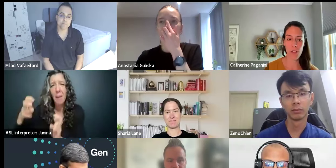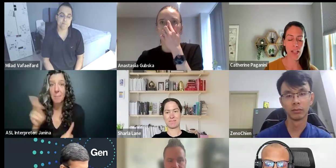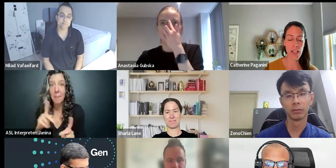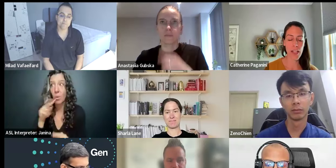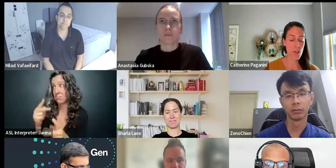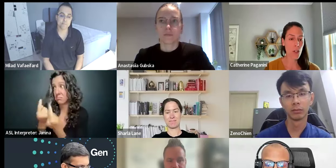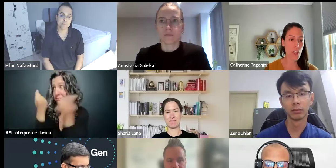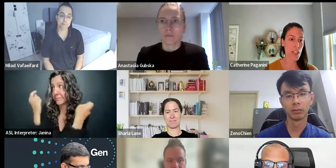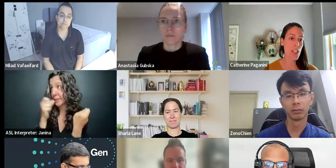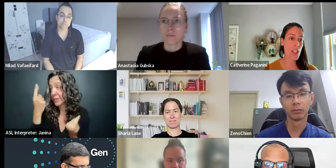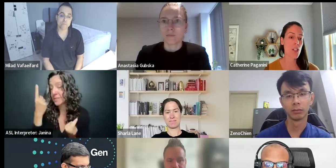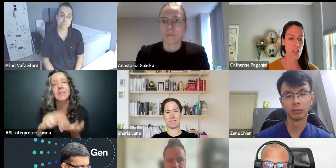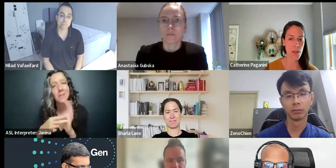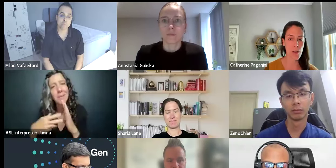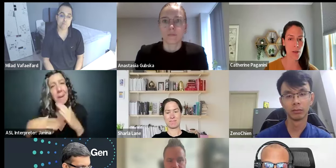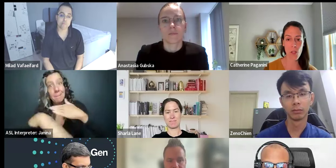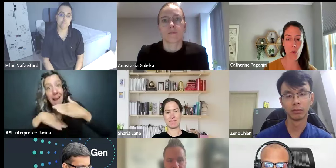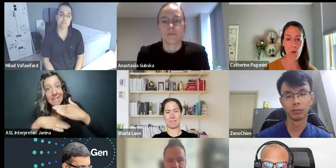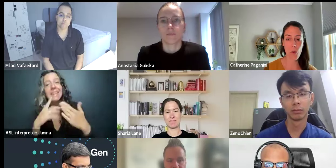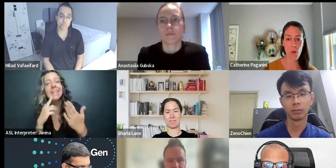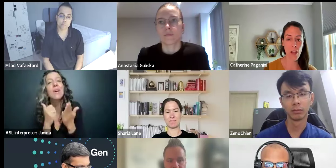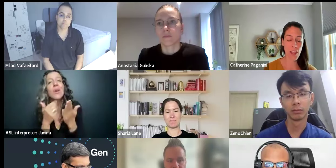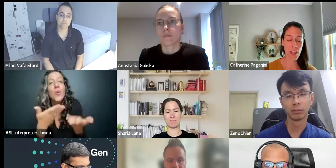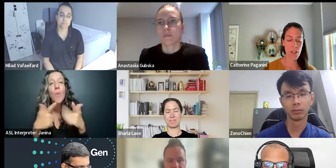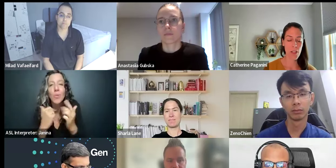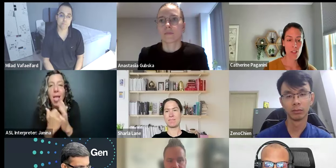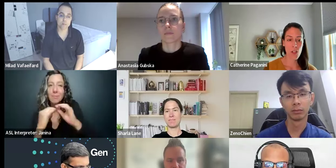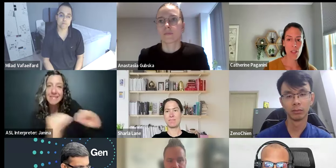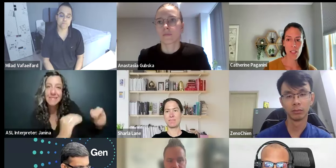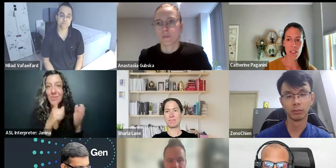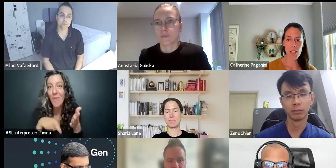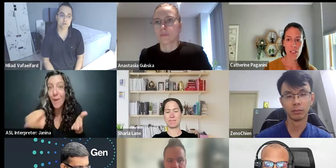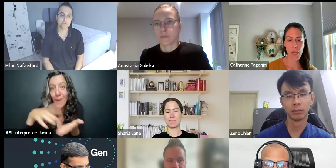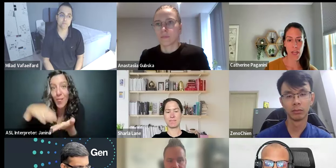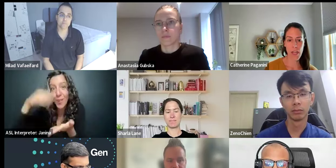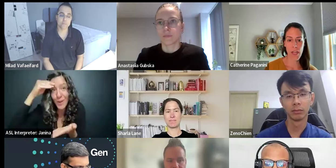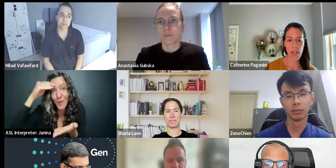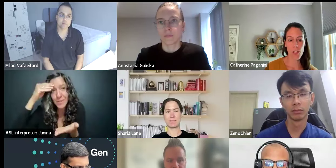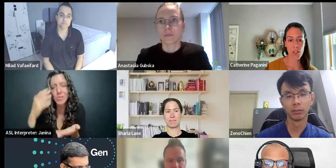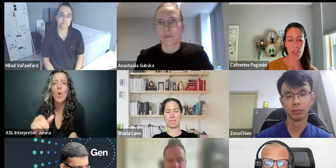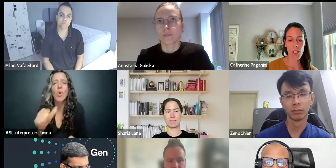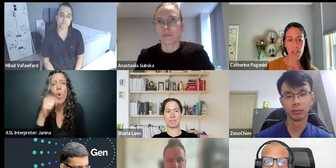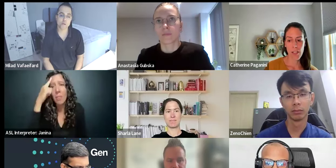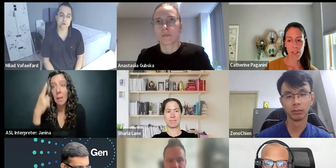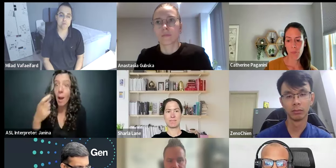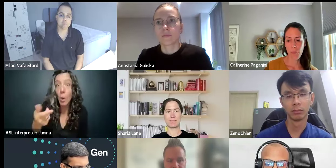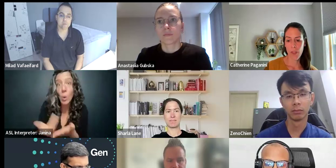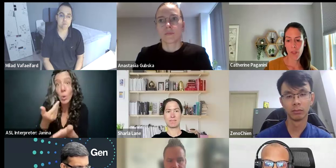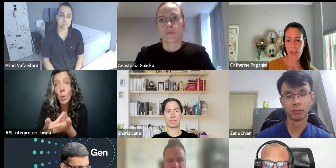you to learn as well, you know, like to learn and teach. So I think, yeah, don't think that you have to be an